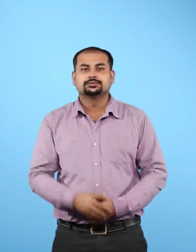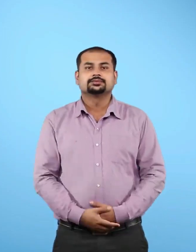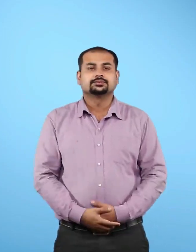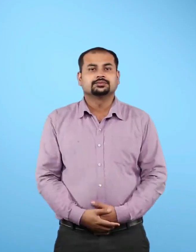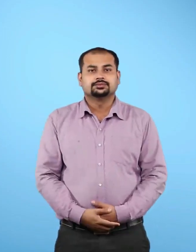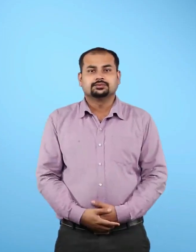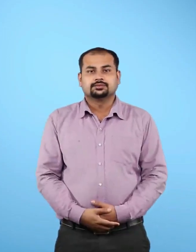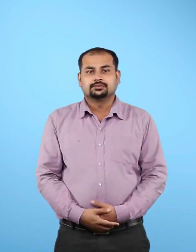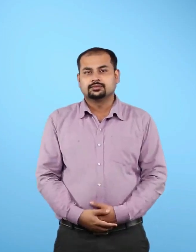Is equal to